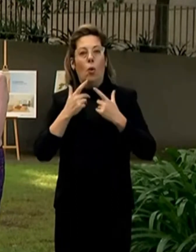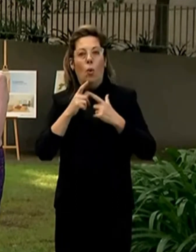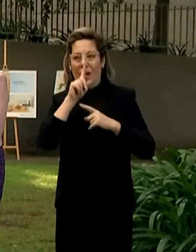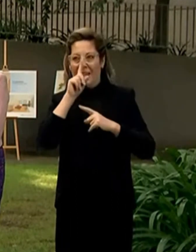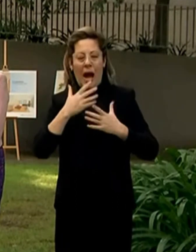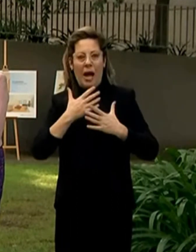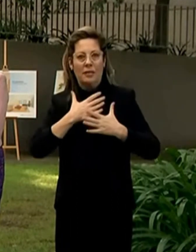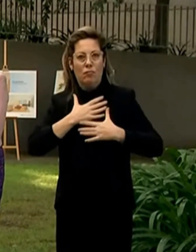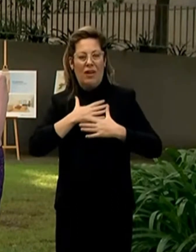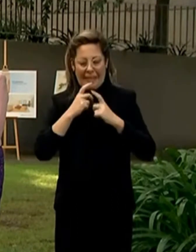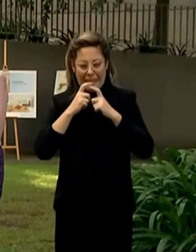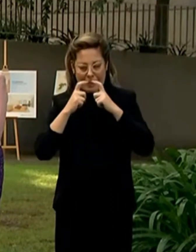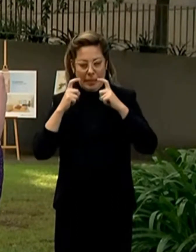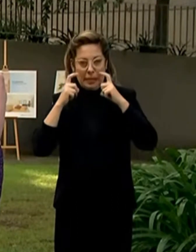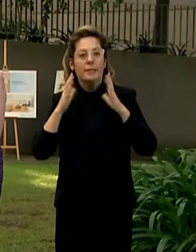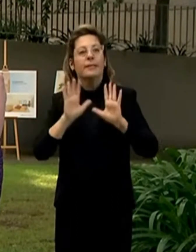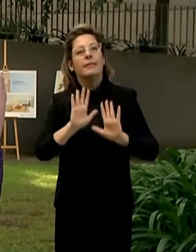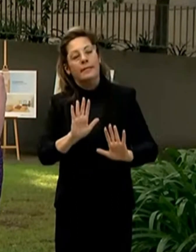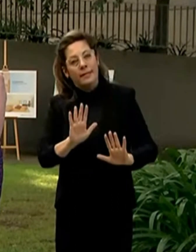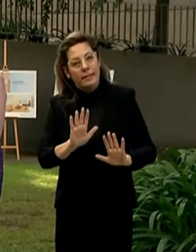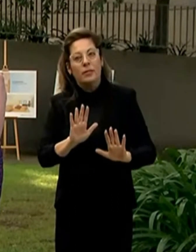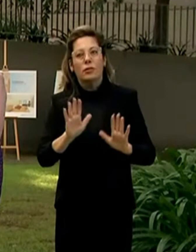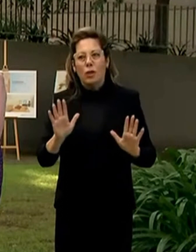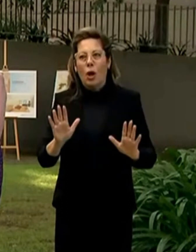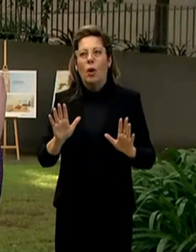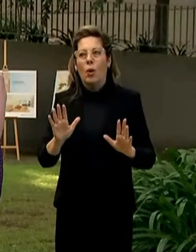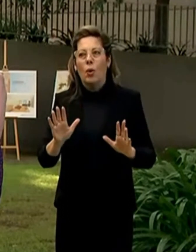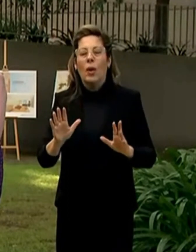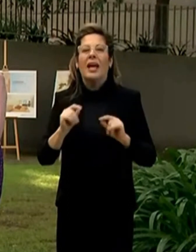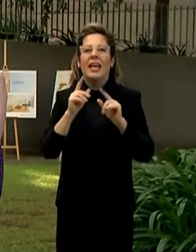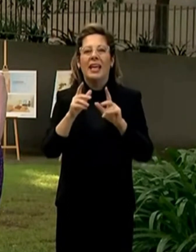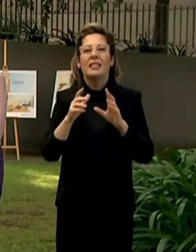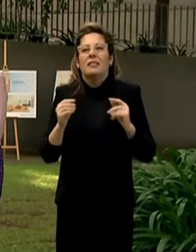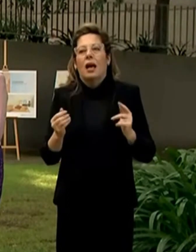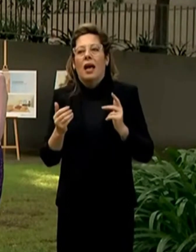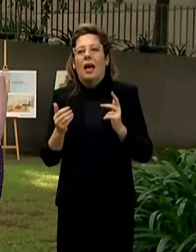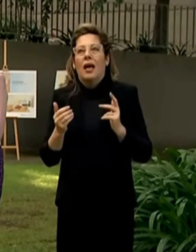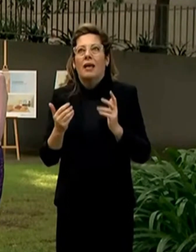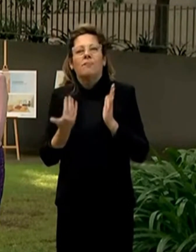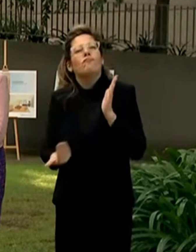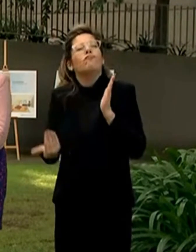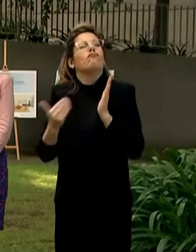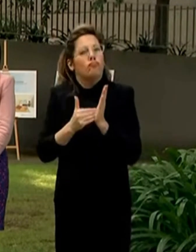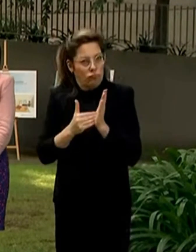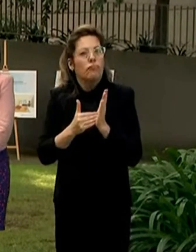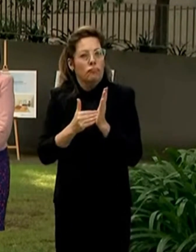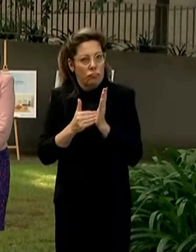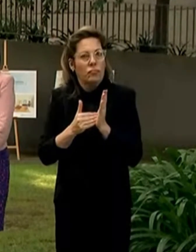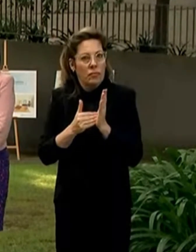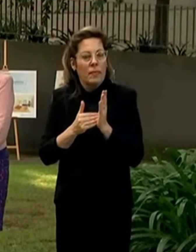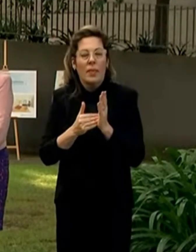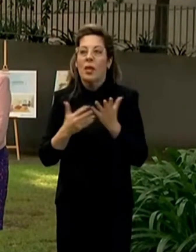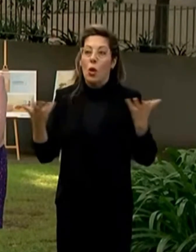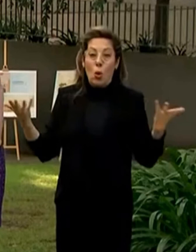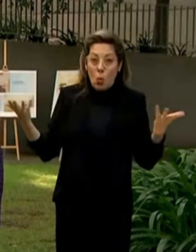terrifying, and you're not going to be tolerating those masks. So that's why it's an adjunct. You know, mask wearing is an adjunct. We've told you the settings